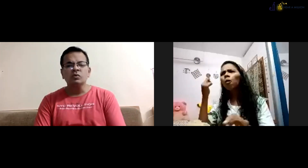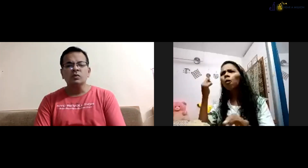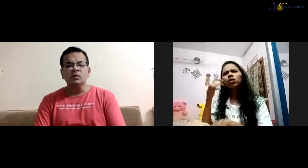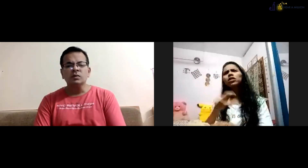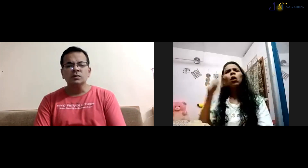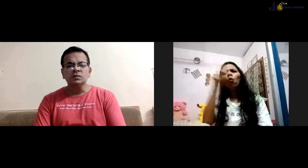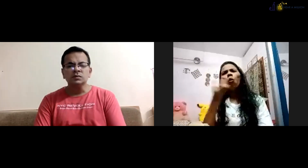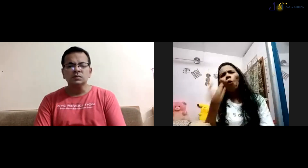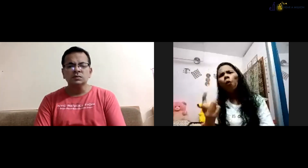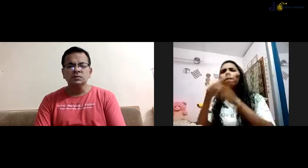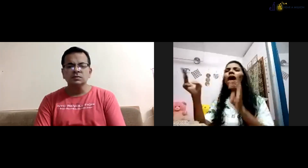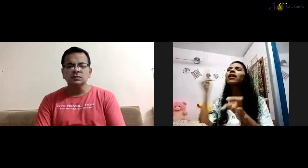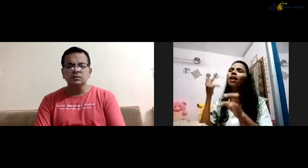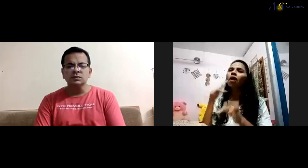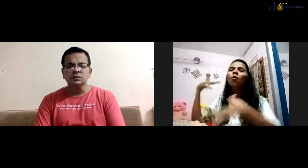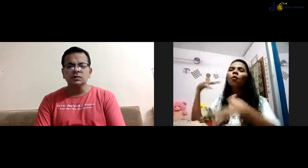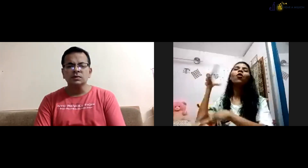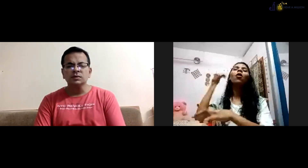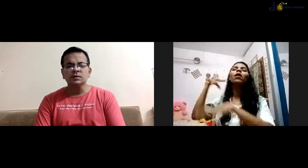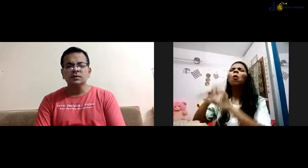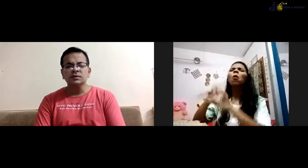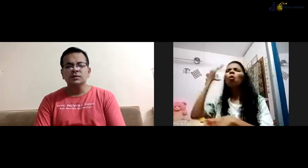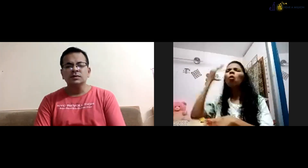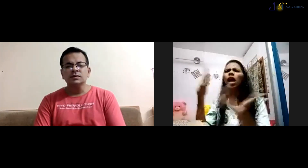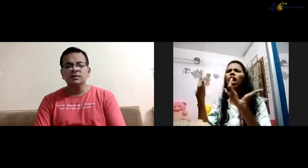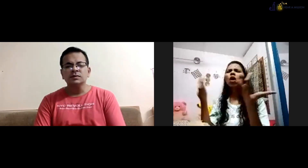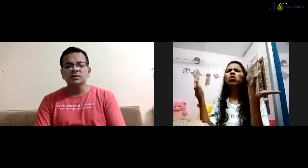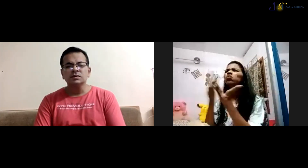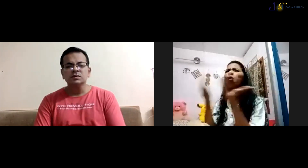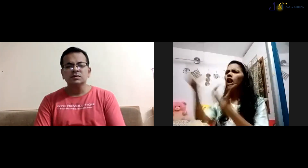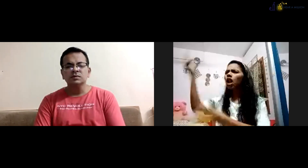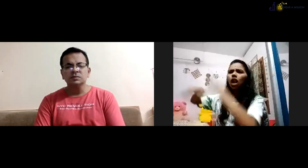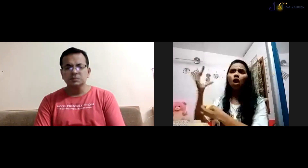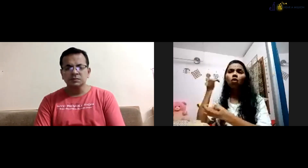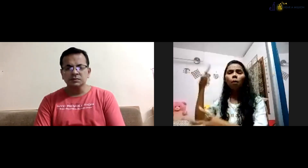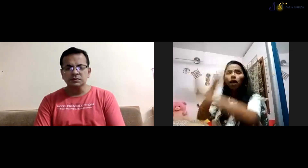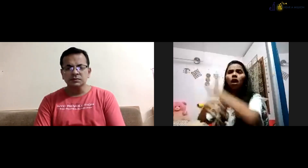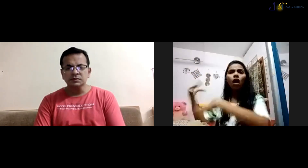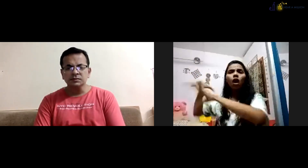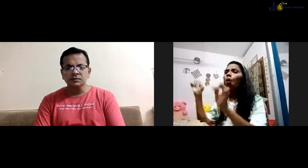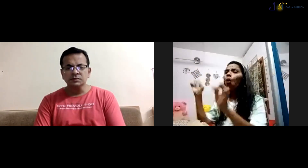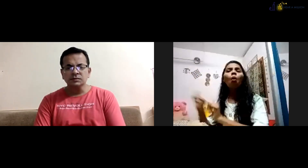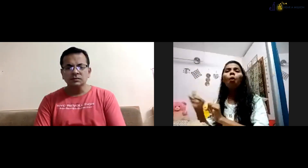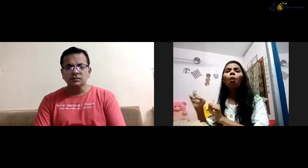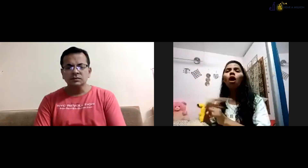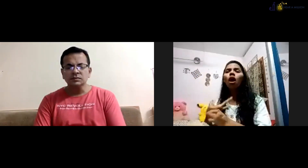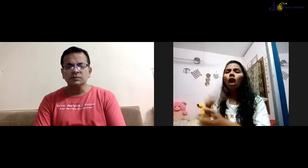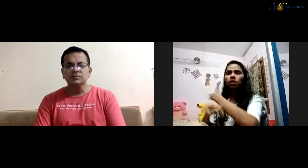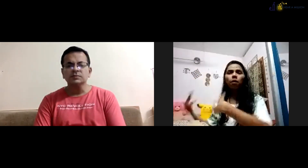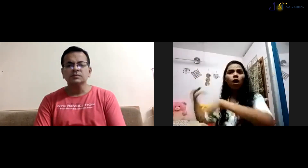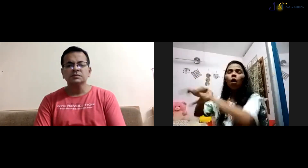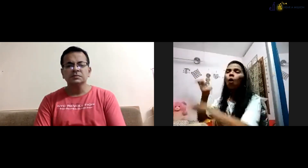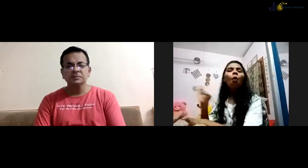all. So deaf people were signing all the time, and they were not using the speech method.